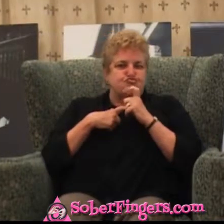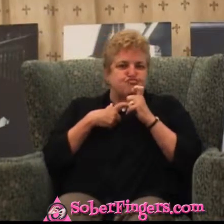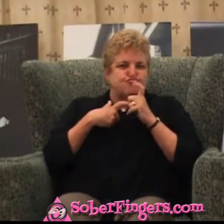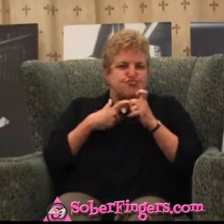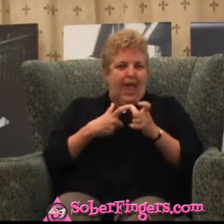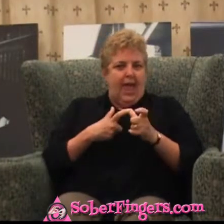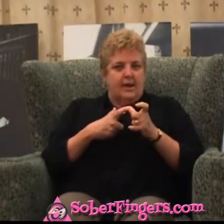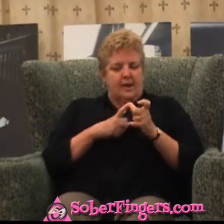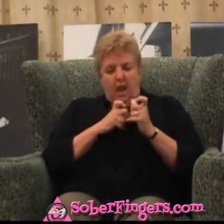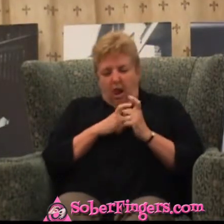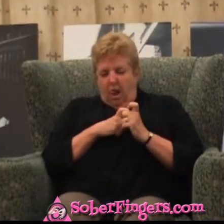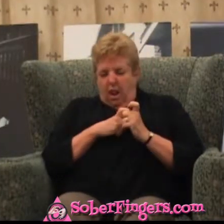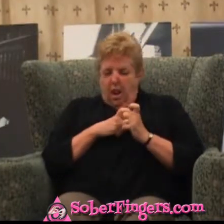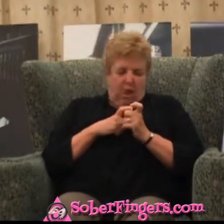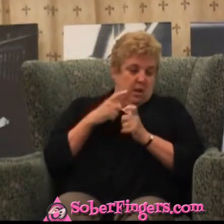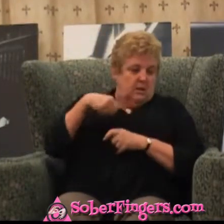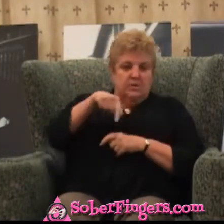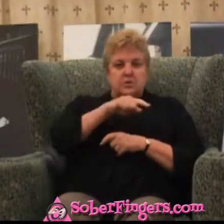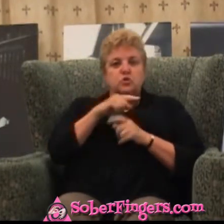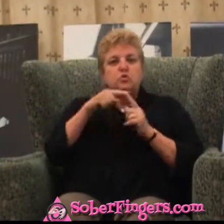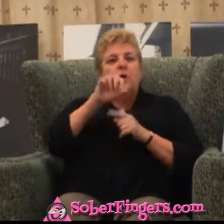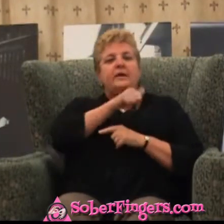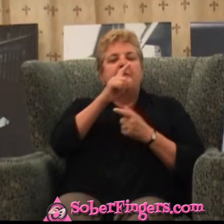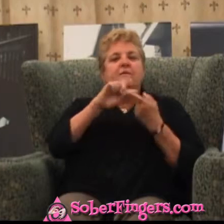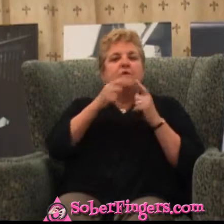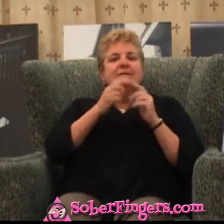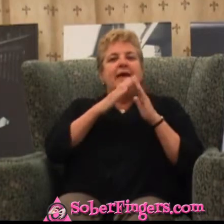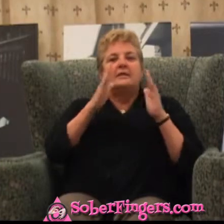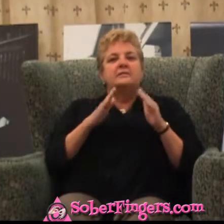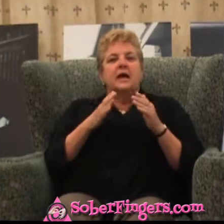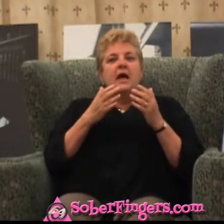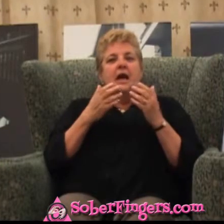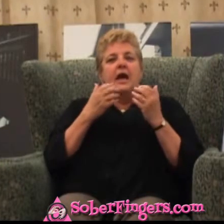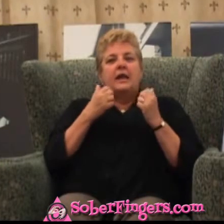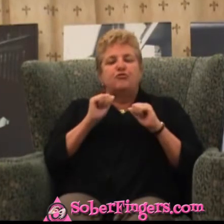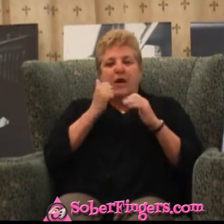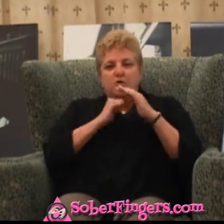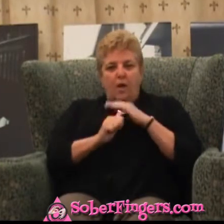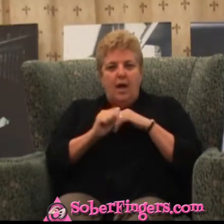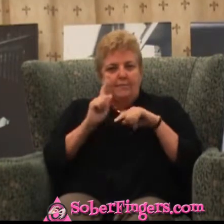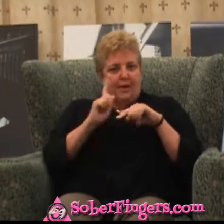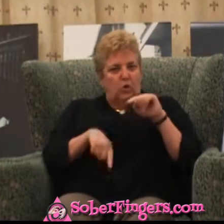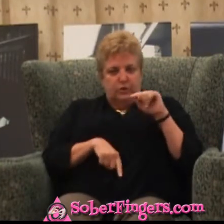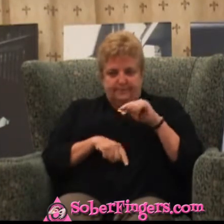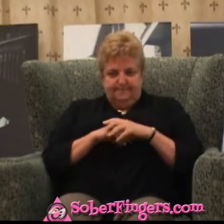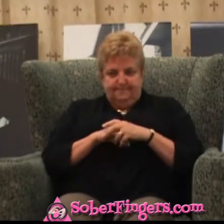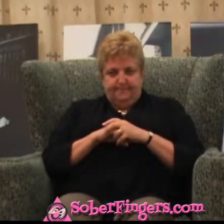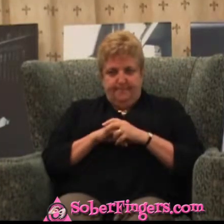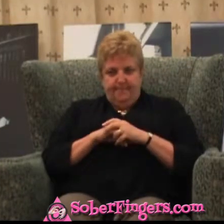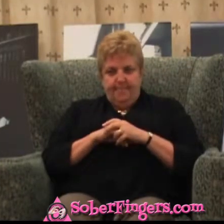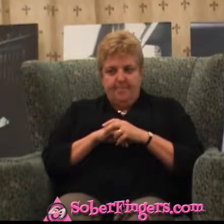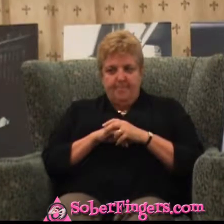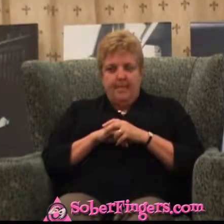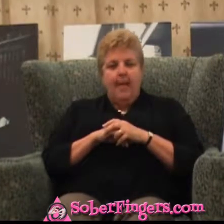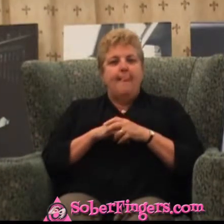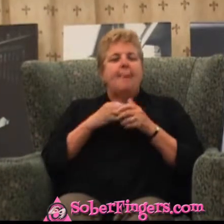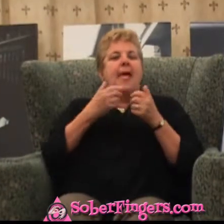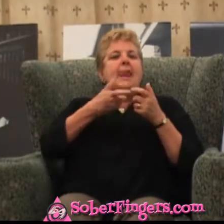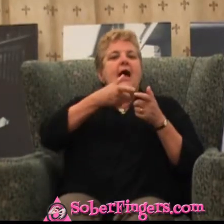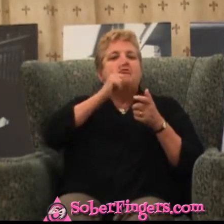the corner to another friend's house, and I tried to get high, and I couldn't. And I drank a cheap bottle of liquor, and I wish